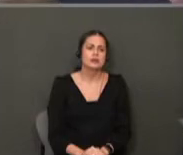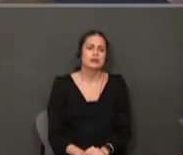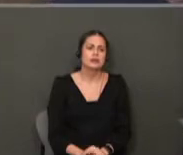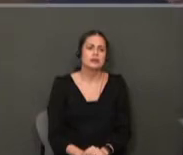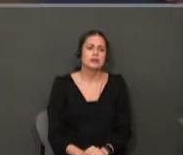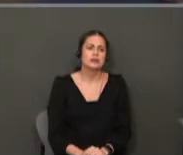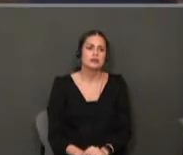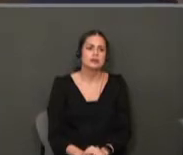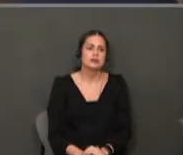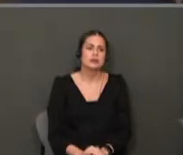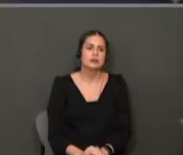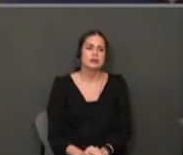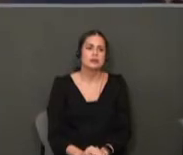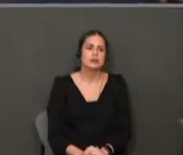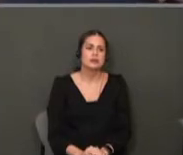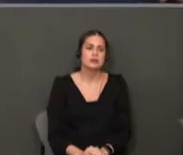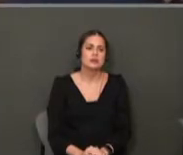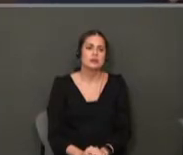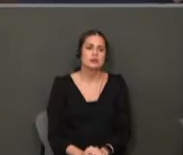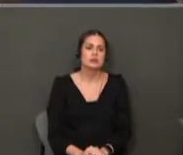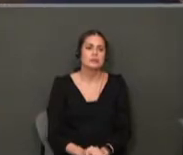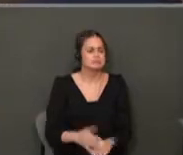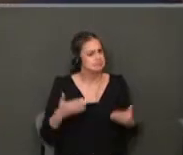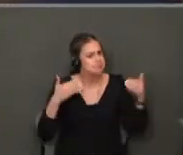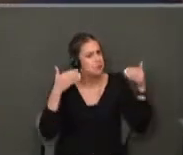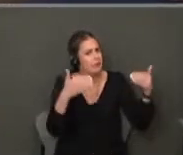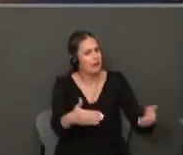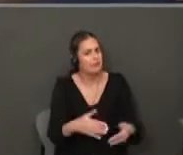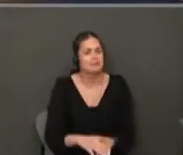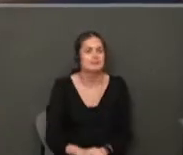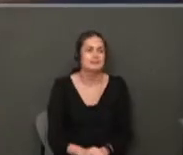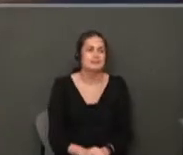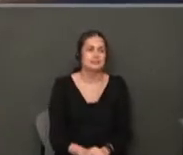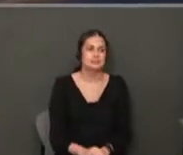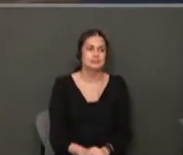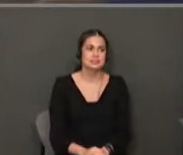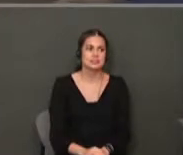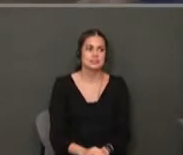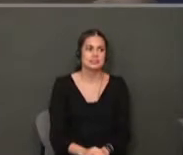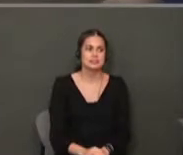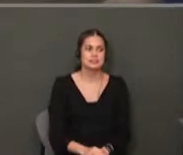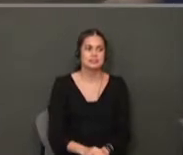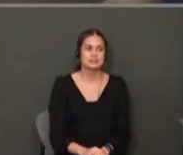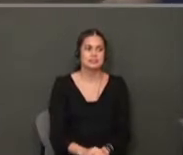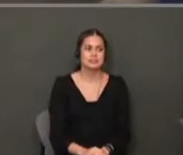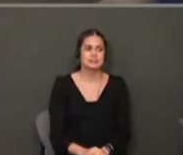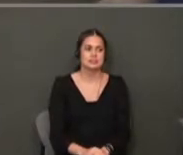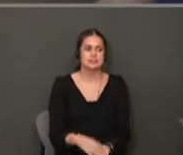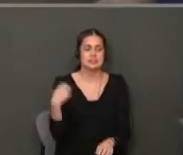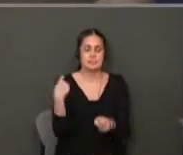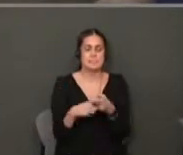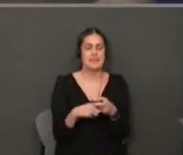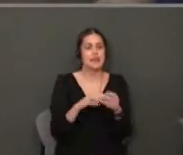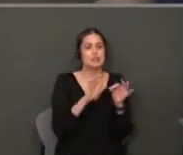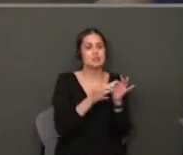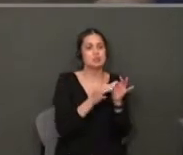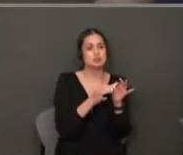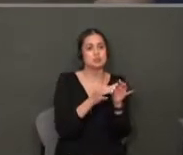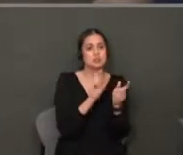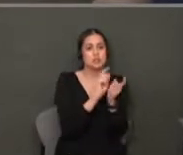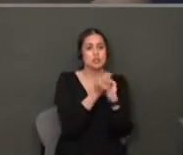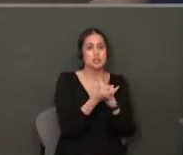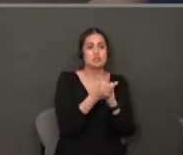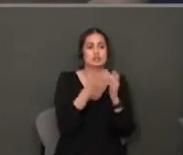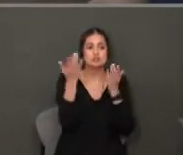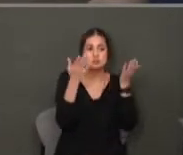heard that I was supposed to do por supuesto, go ahead. Por supuesto. So, anybody who needs Spanish interpretation services, we've